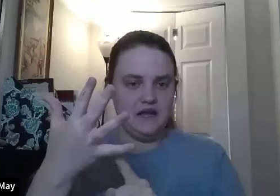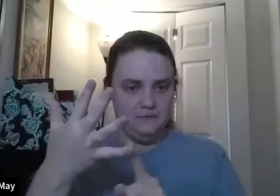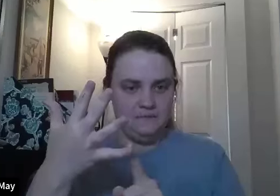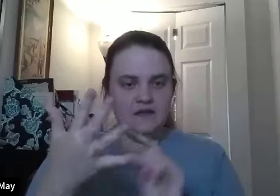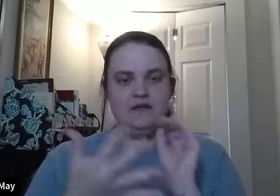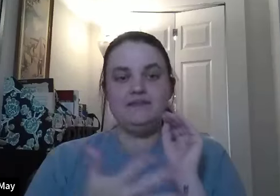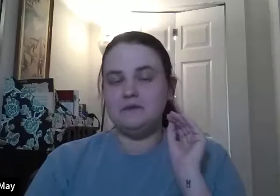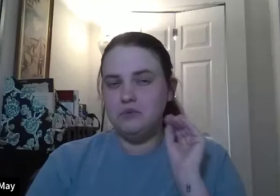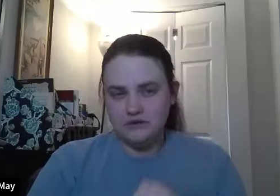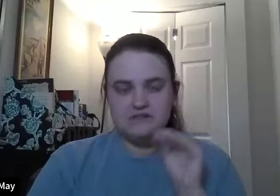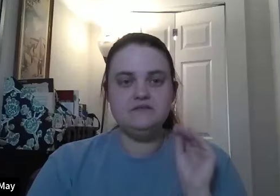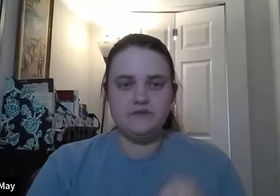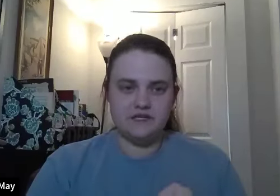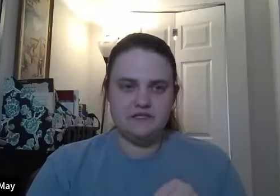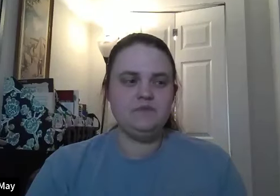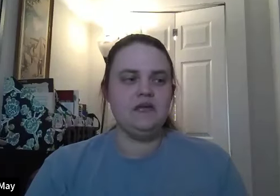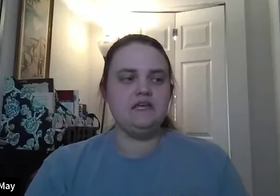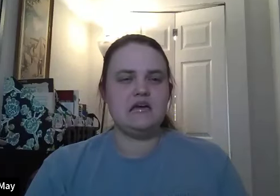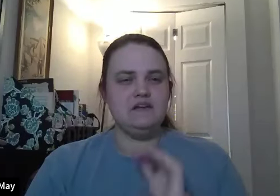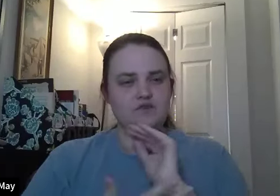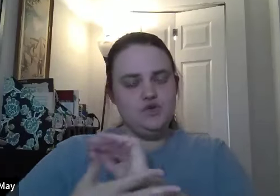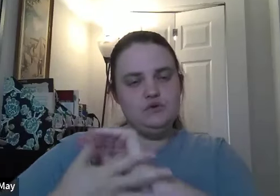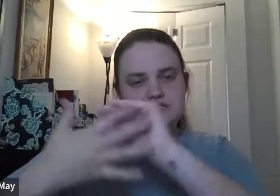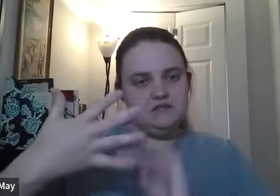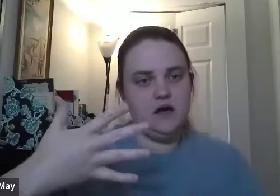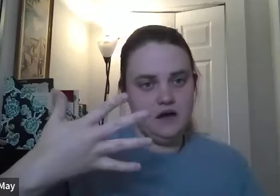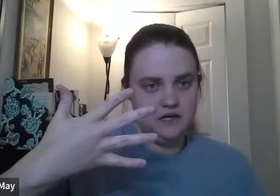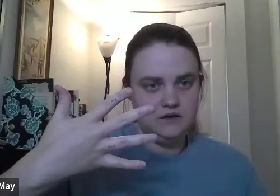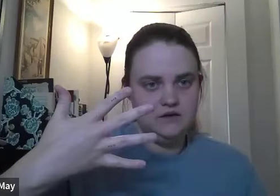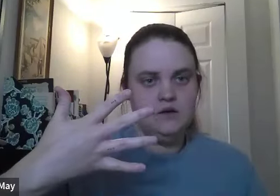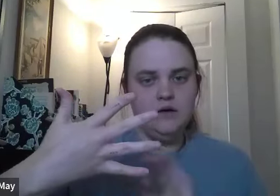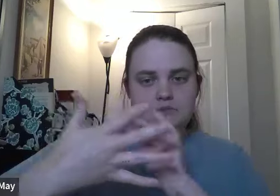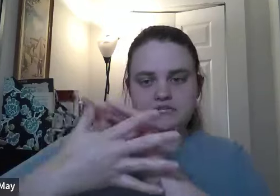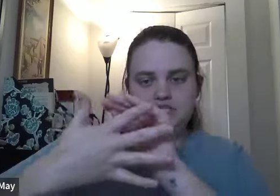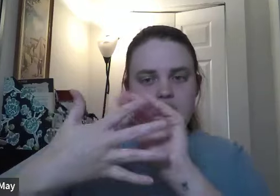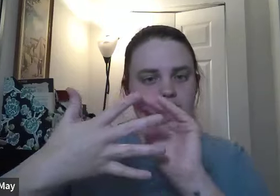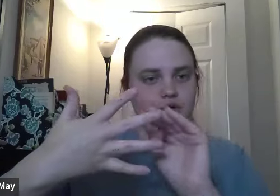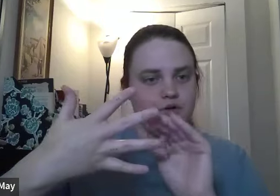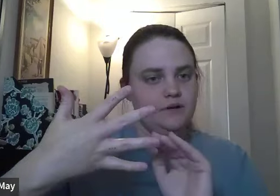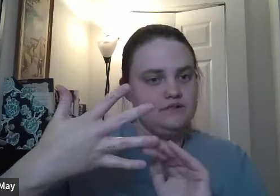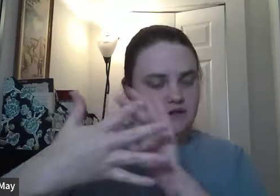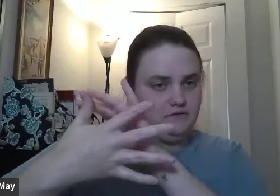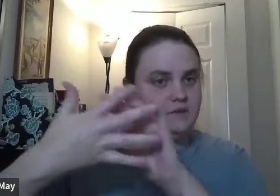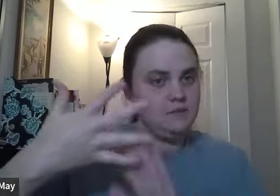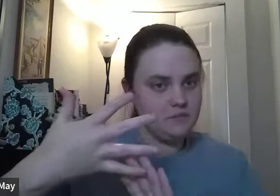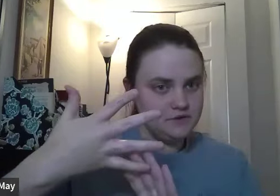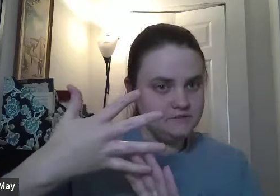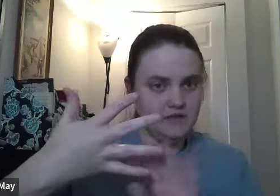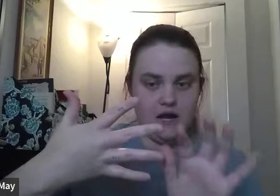Now, the importance of this is that if you assign position of your person, like your family members, like I'm